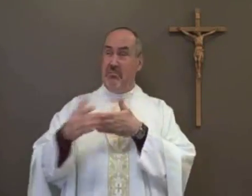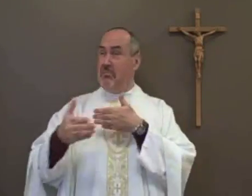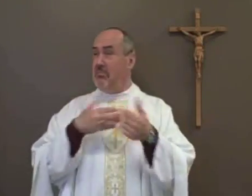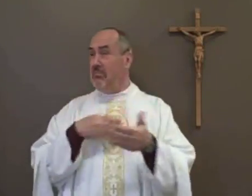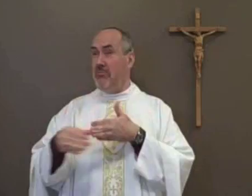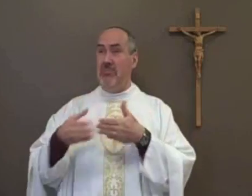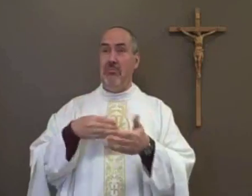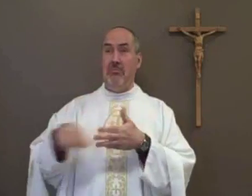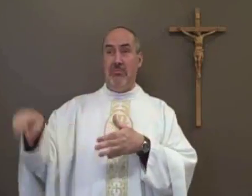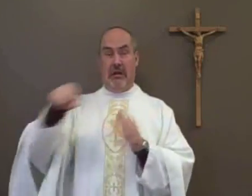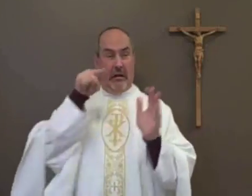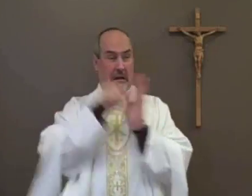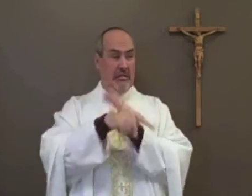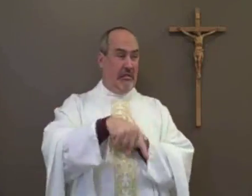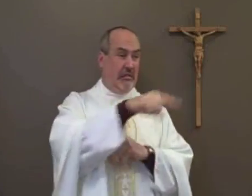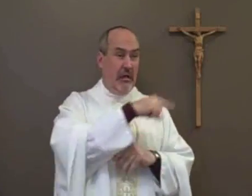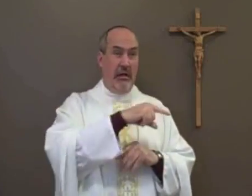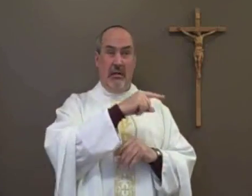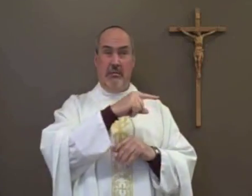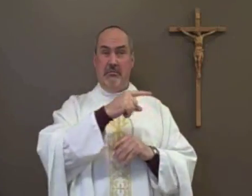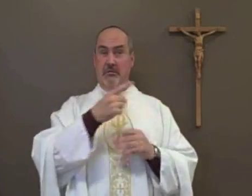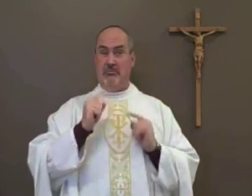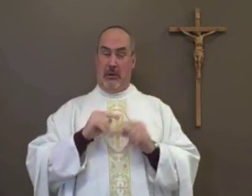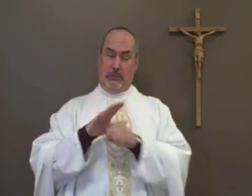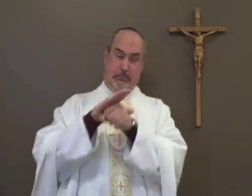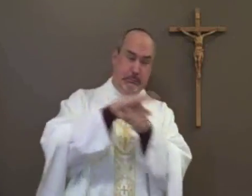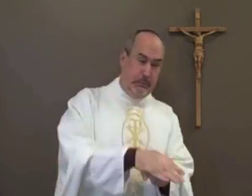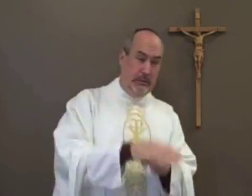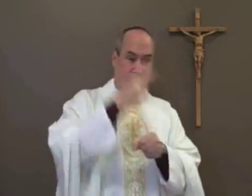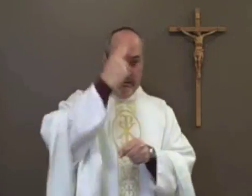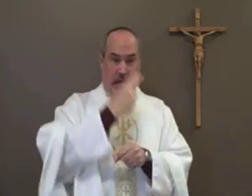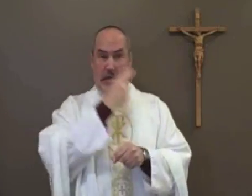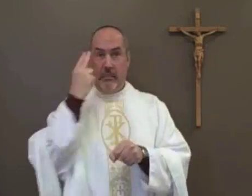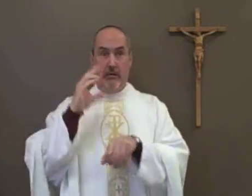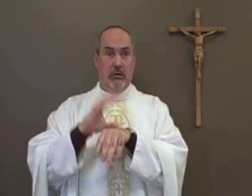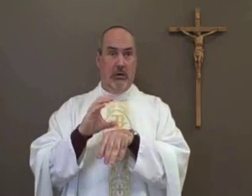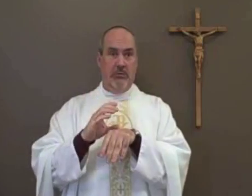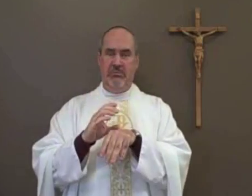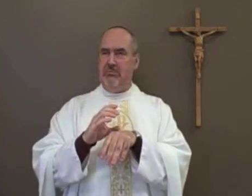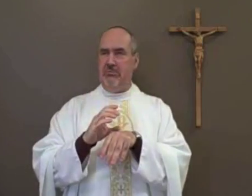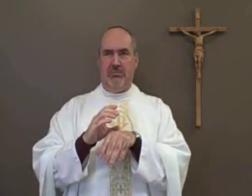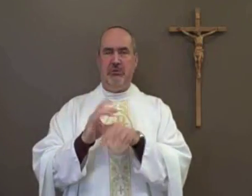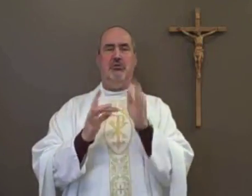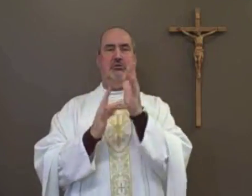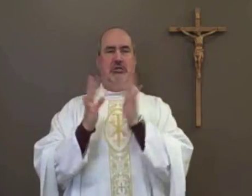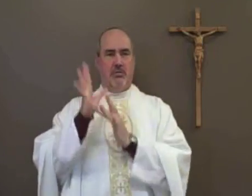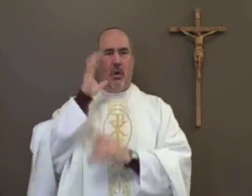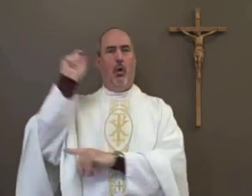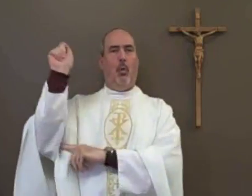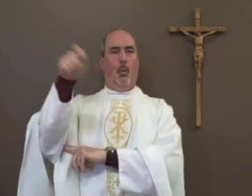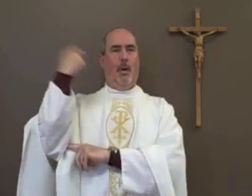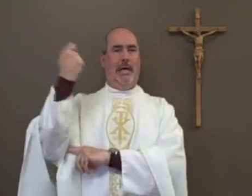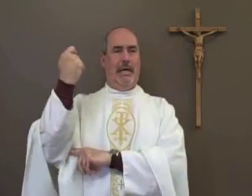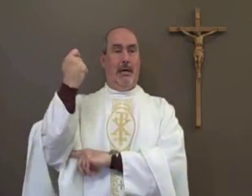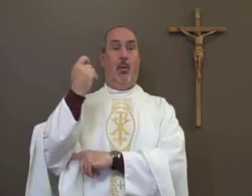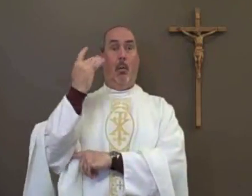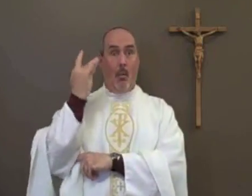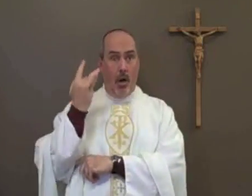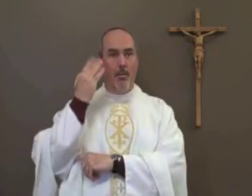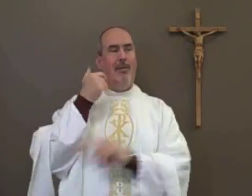They said this because they really believed that whether they were killed or not, or oppressed for their Catholicism or for